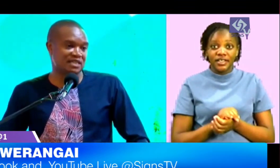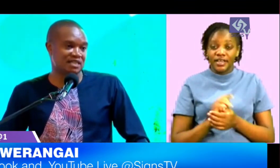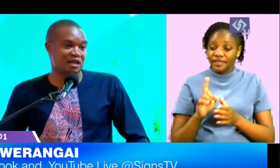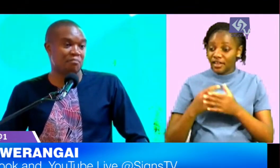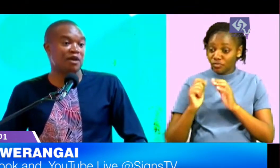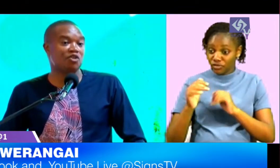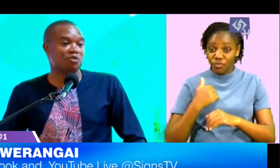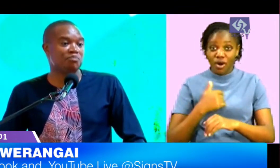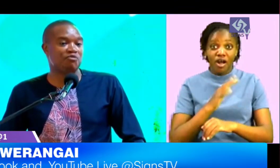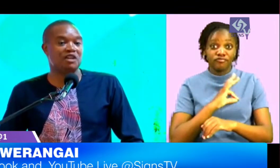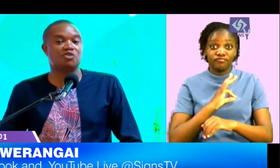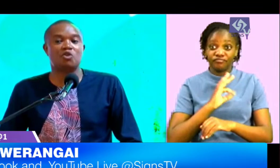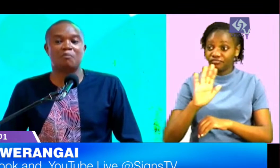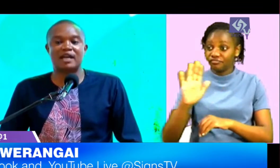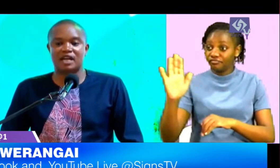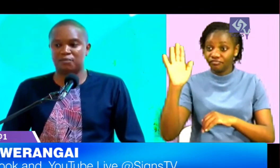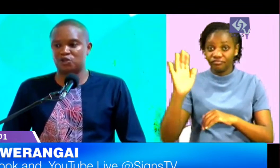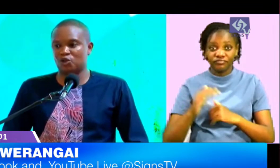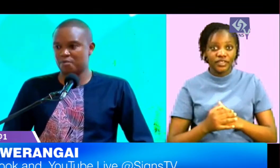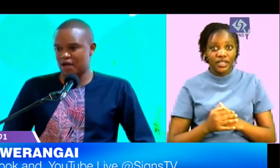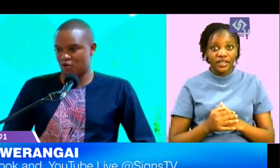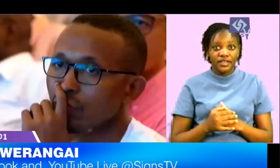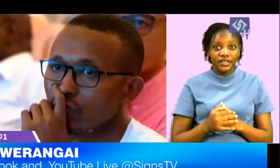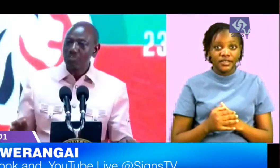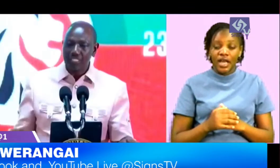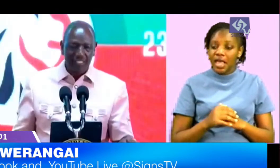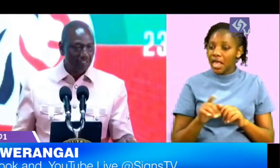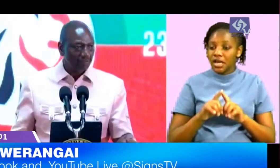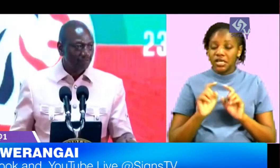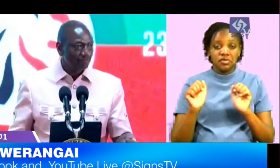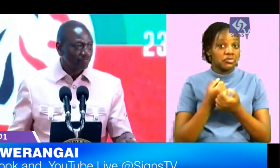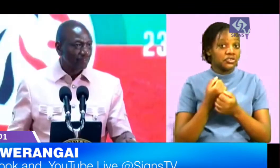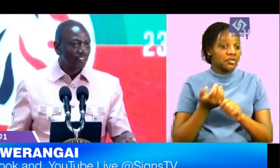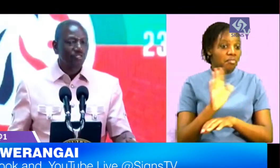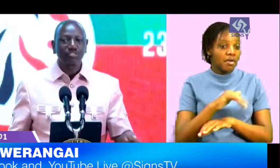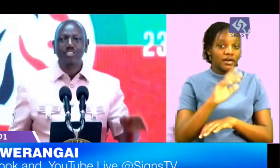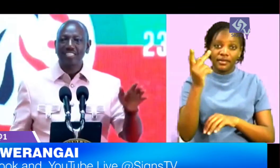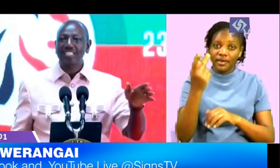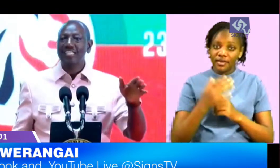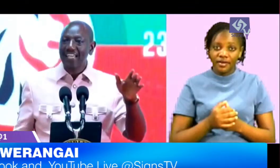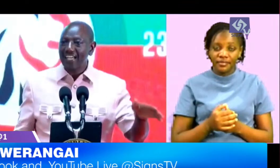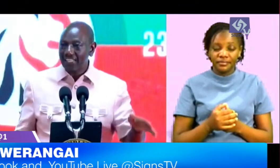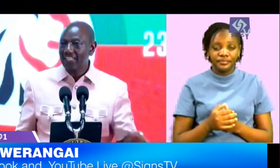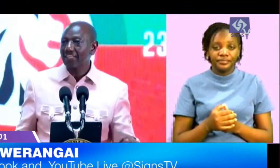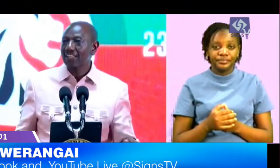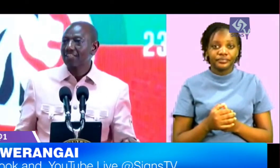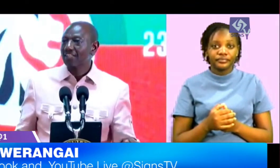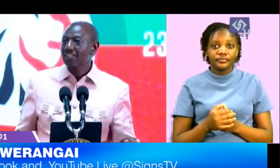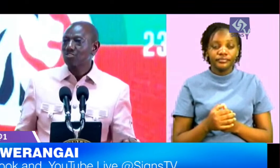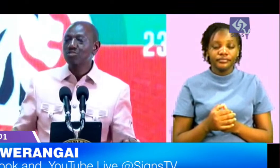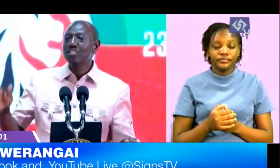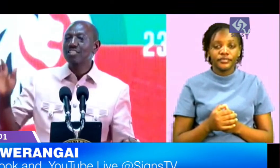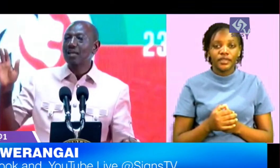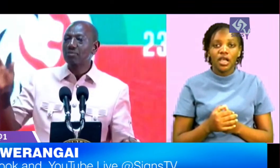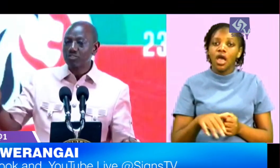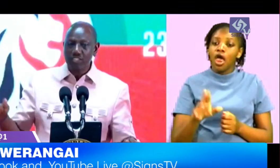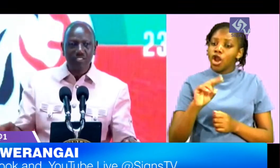remittances might not feel so much happy to come back home. Body should threaten KRA using their